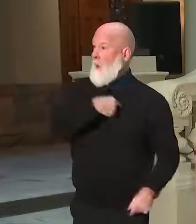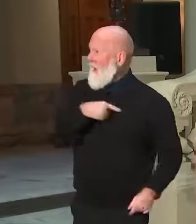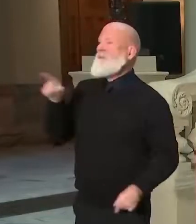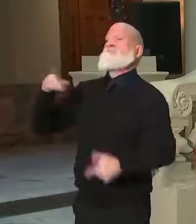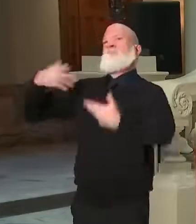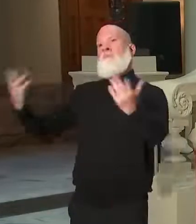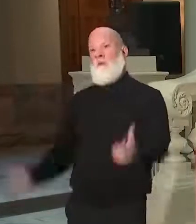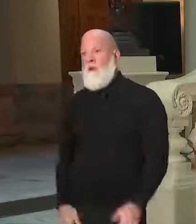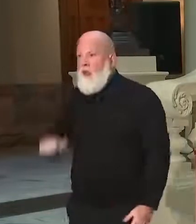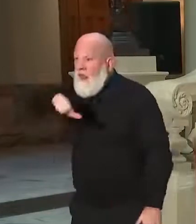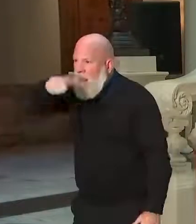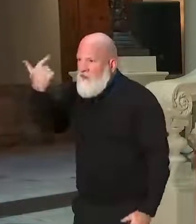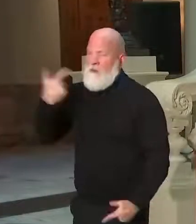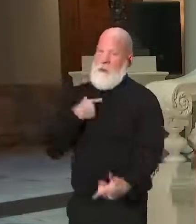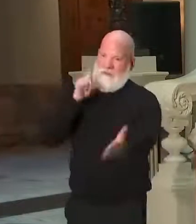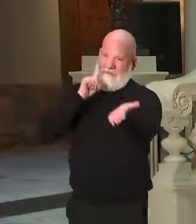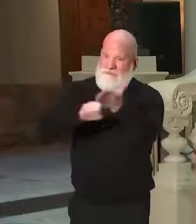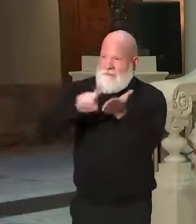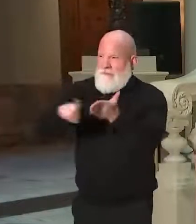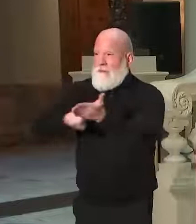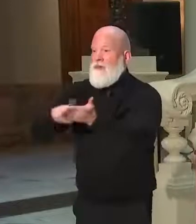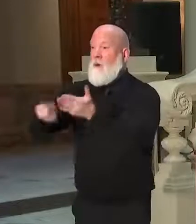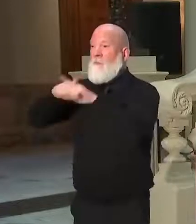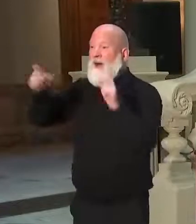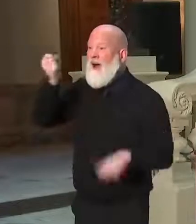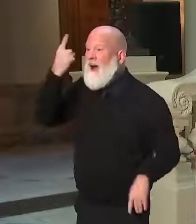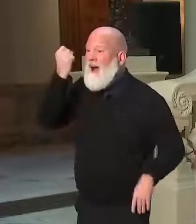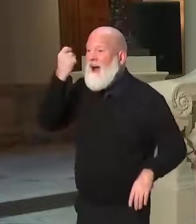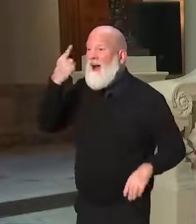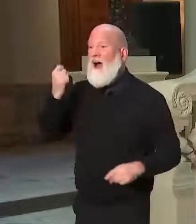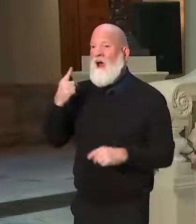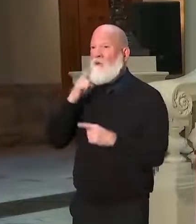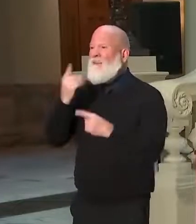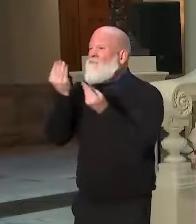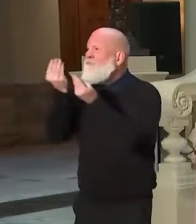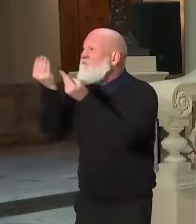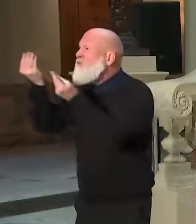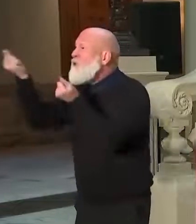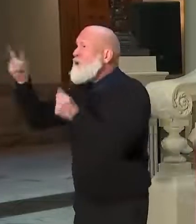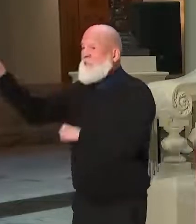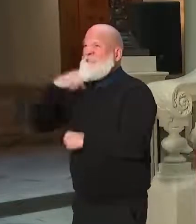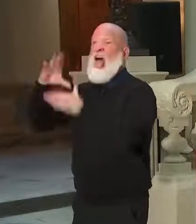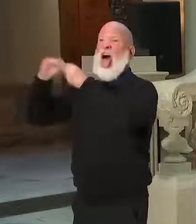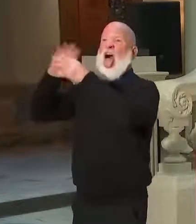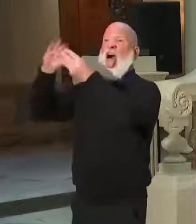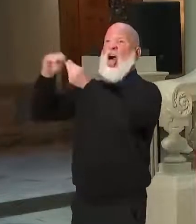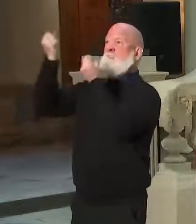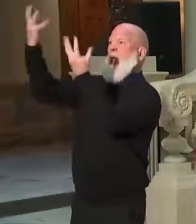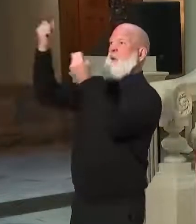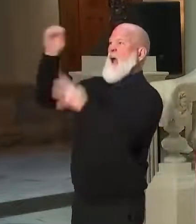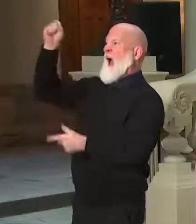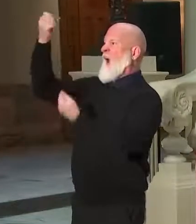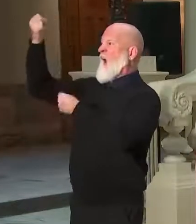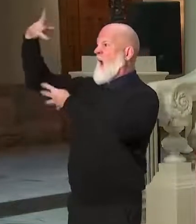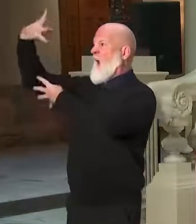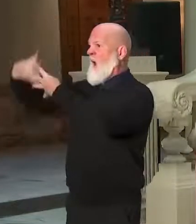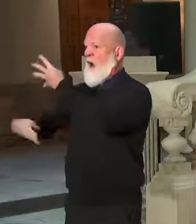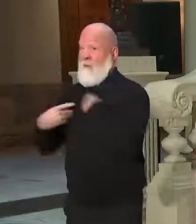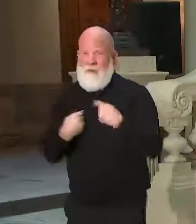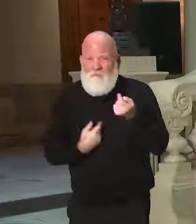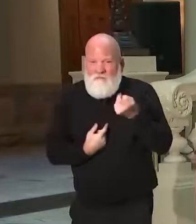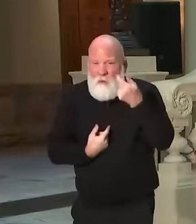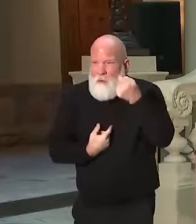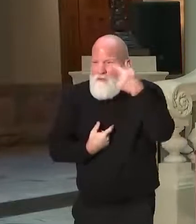we're investigating. But again, we're talking handfuls, not tens of thousands. Let's remember, and I think we're all very clear on the number now, that it